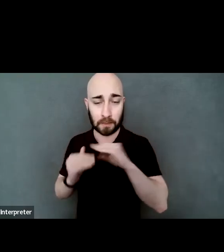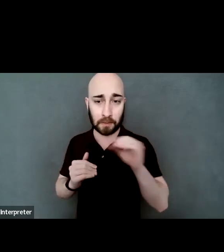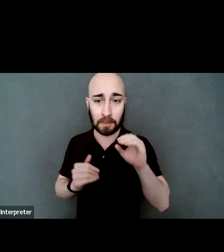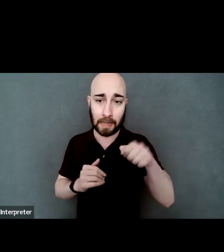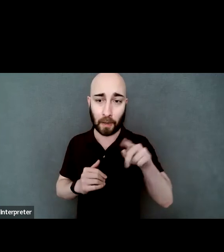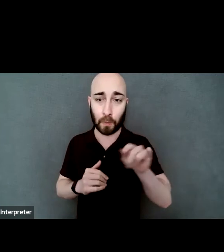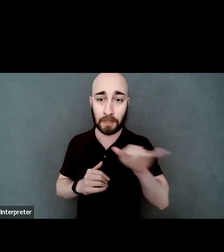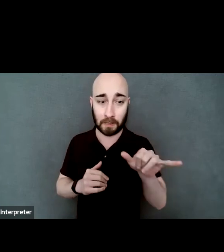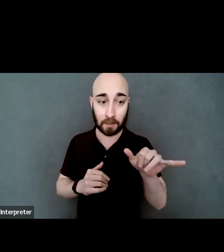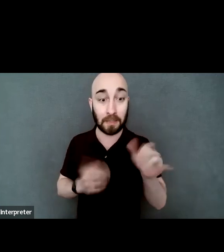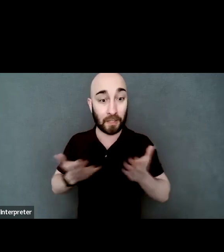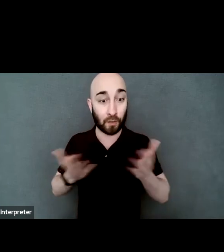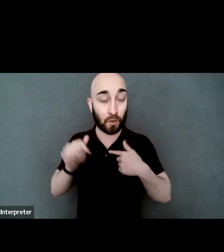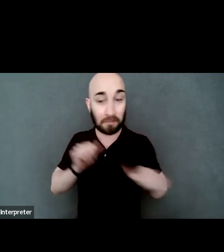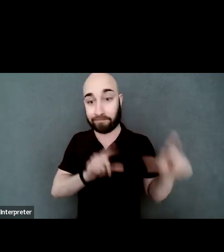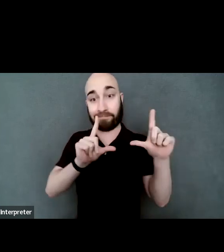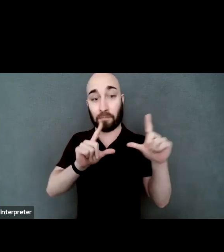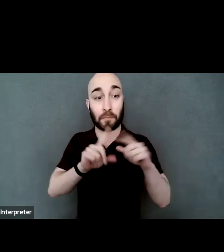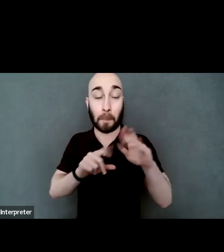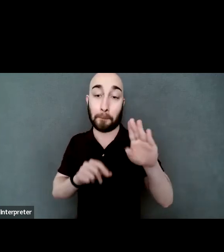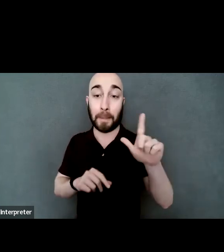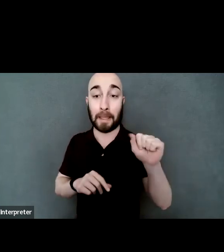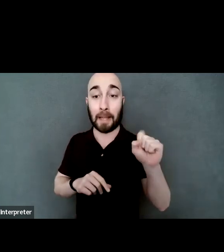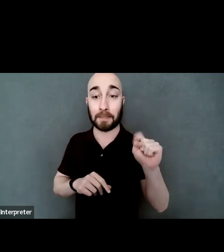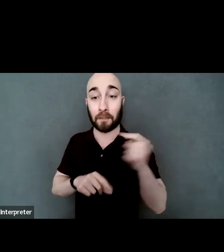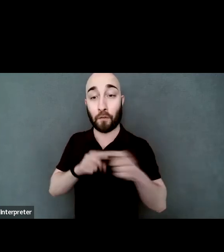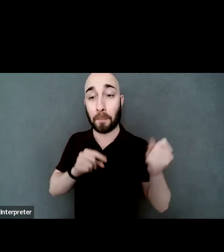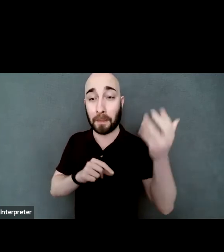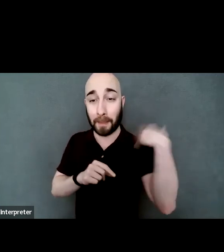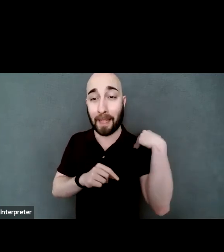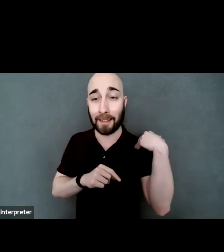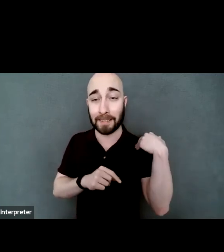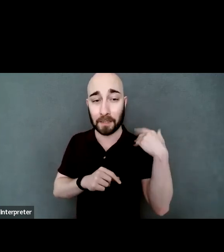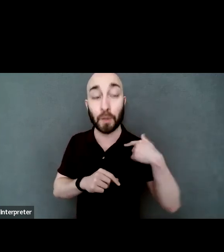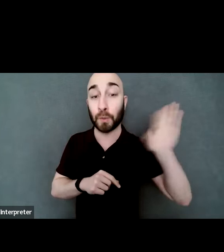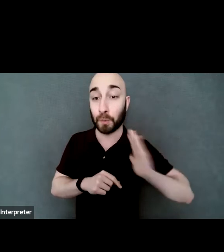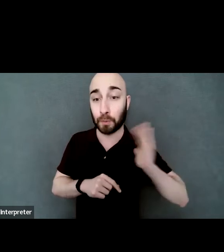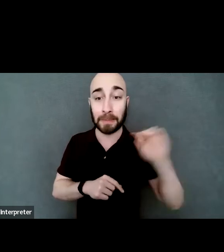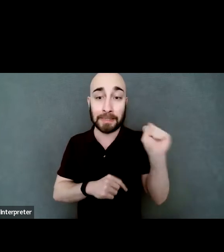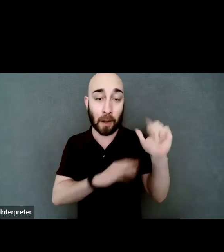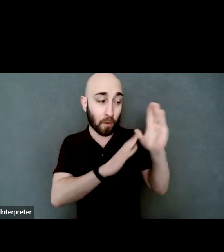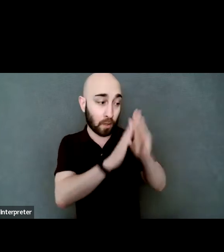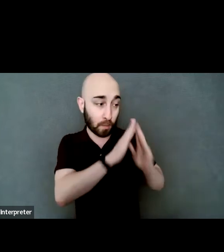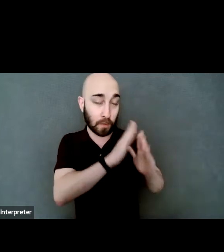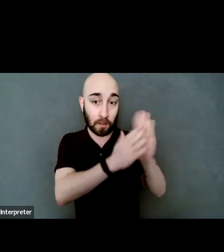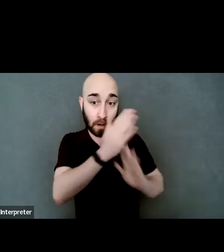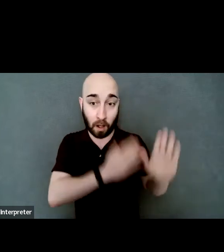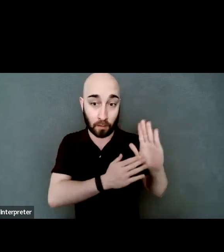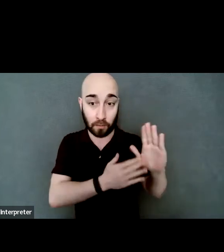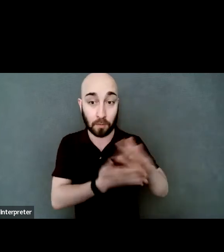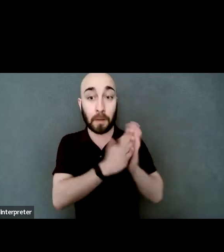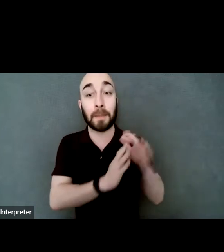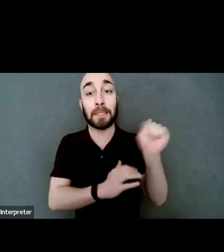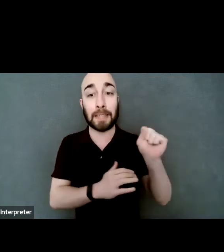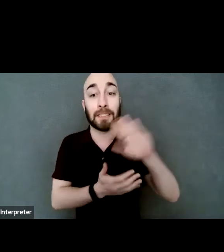blasts from the past of Seattle Central College, what used to be Seattle Community College and then Seattle Central Community